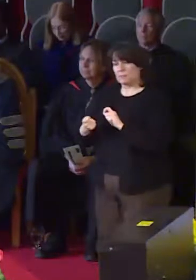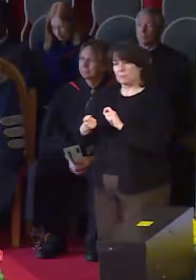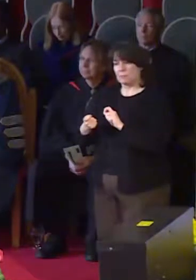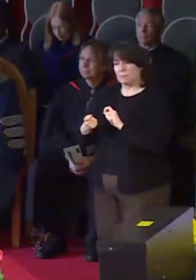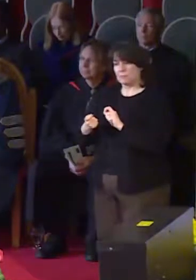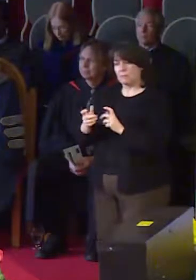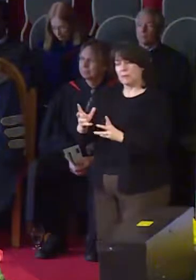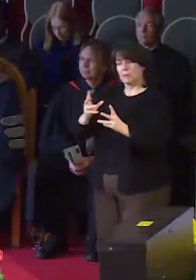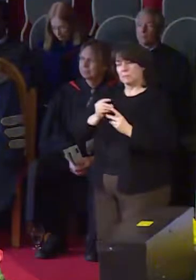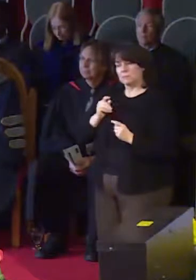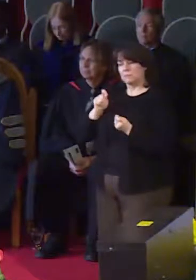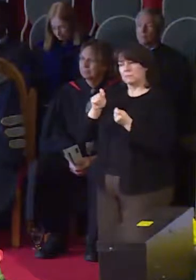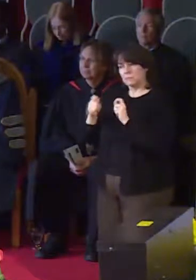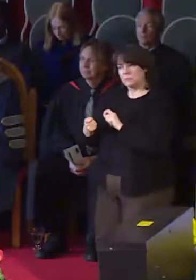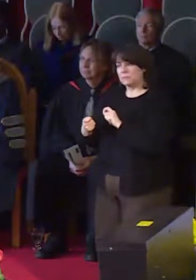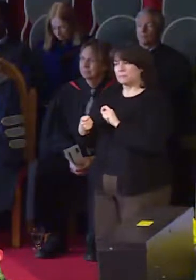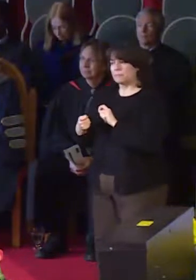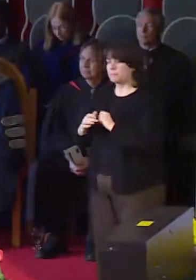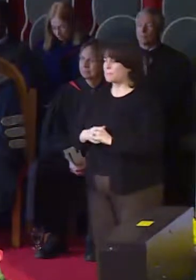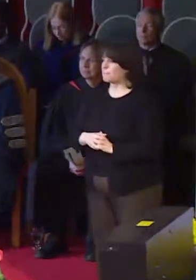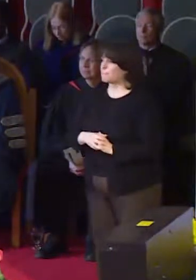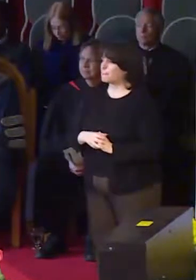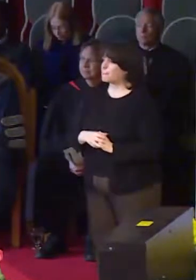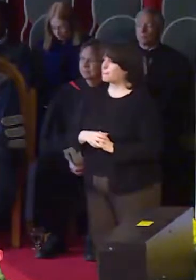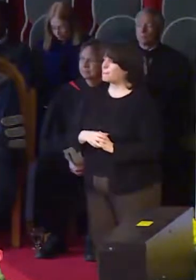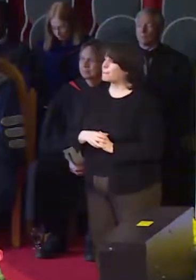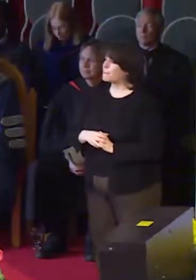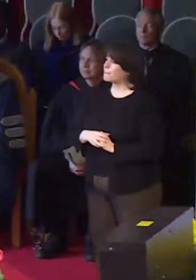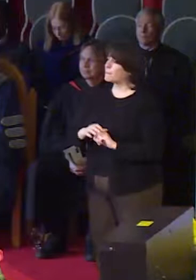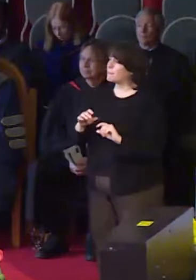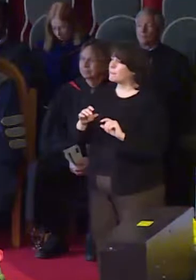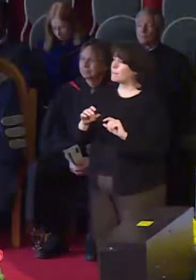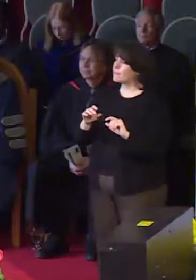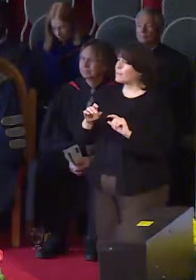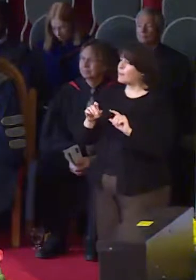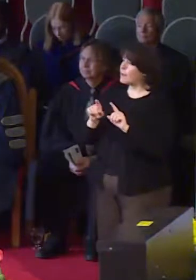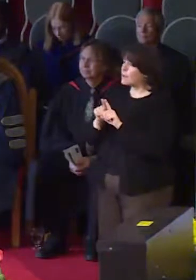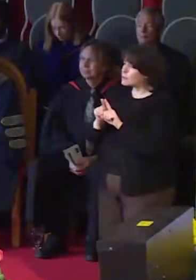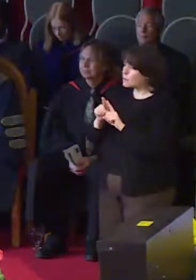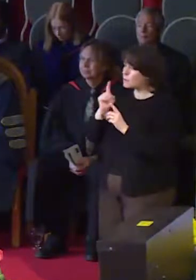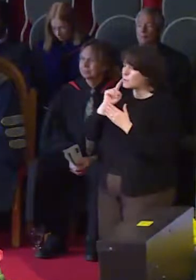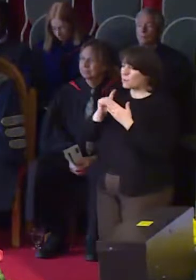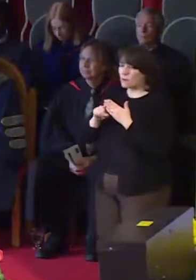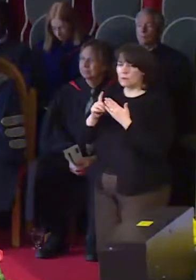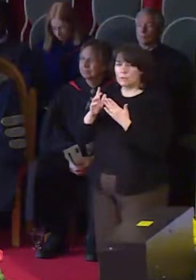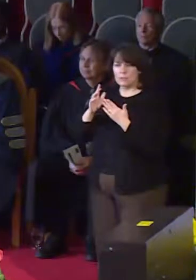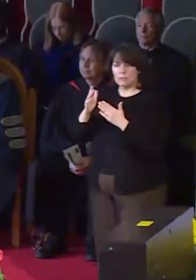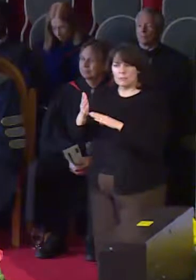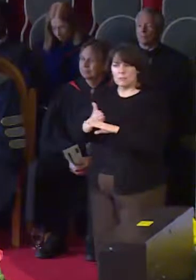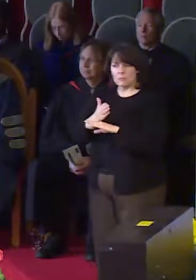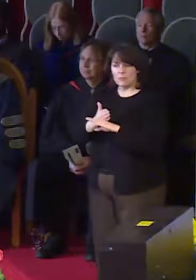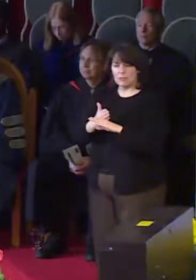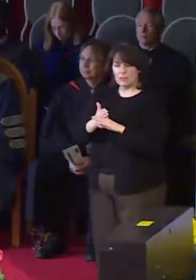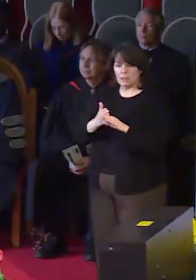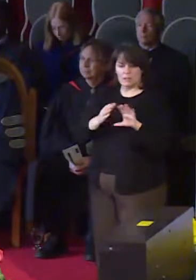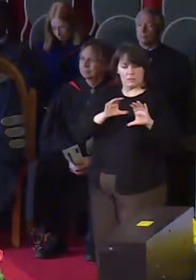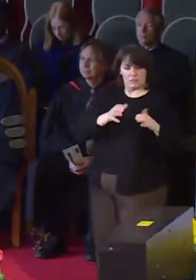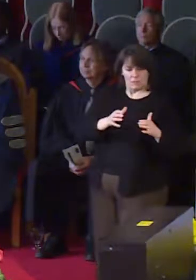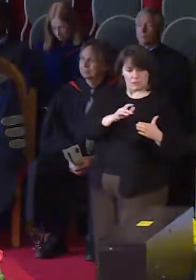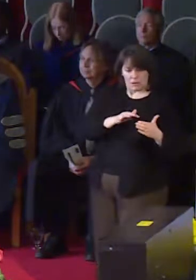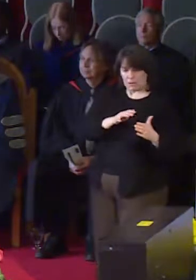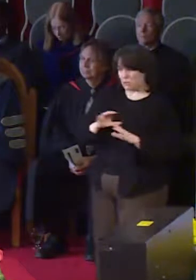helps us adapt to our changing realities. We're also witnessing disciplines and subject matter that had been